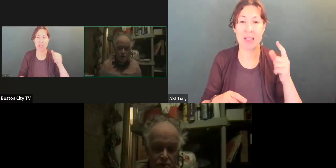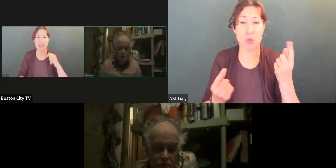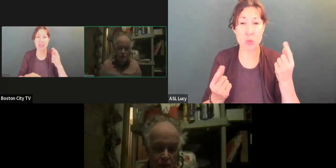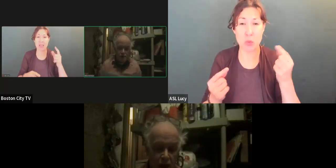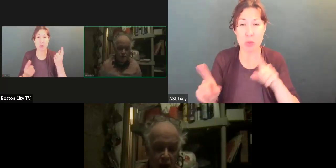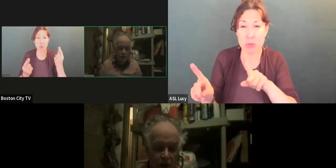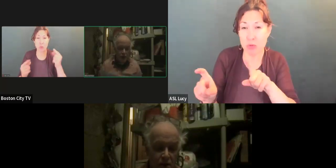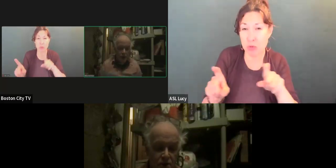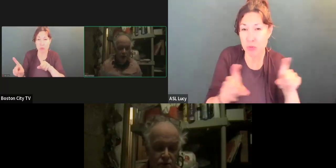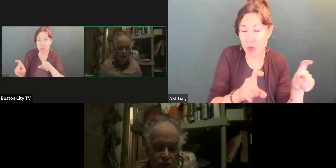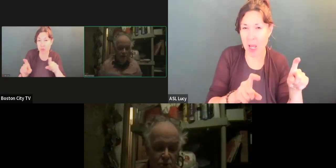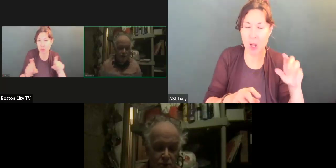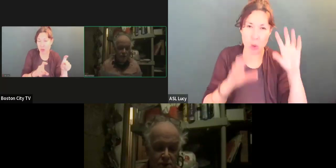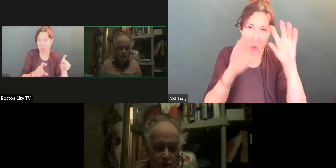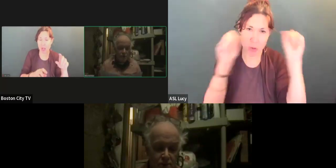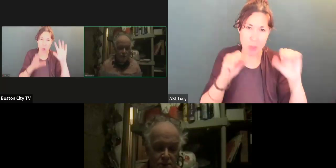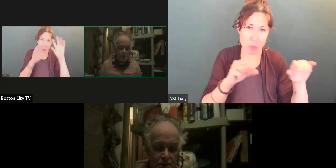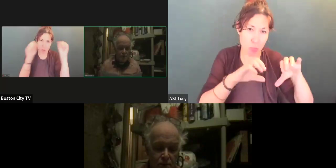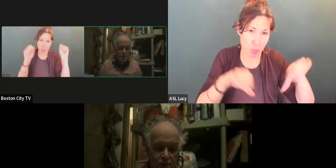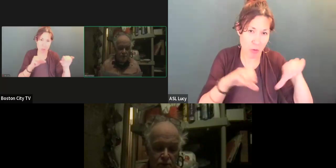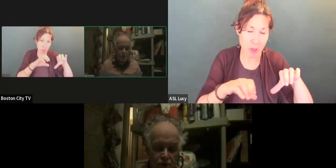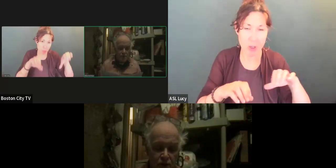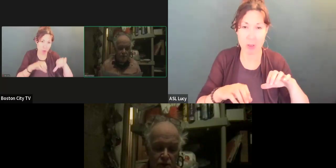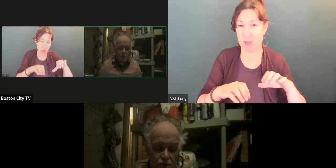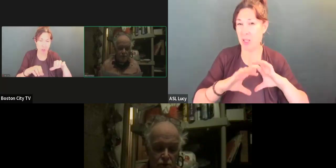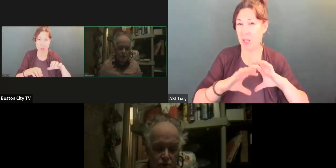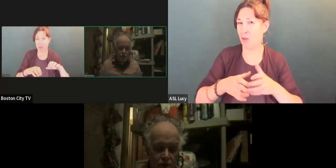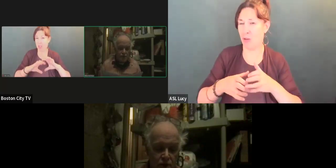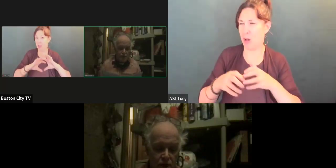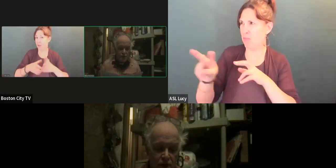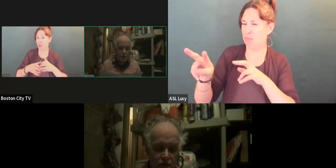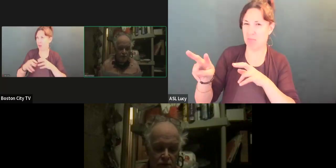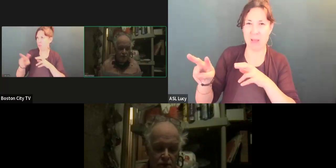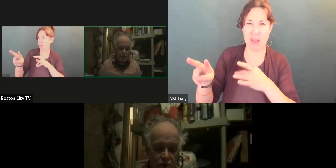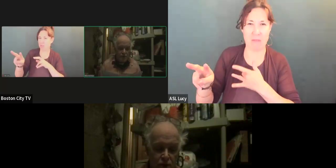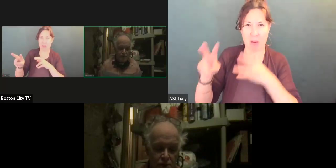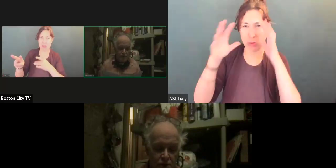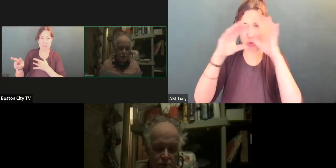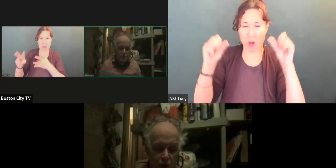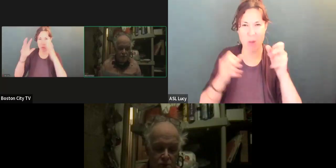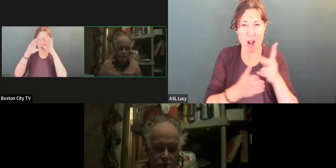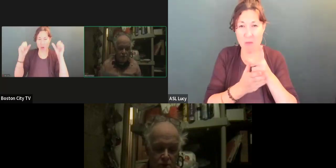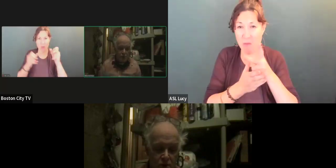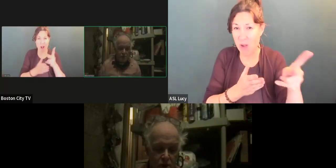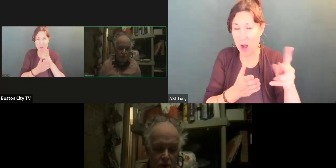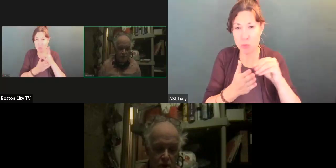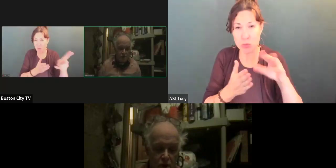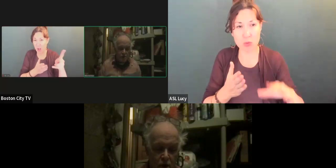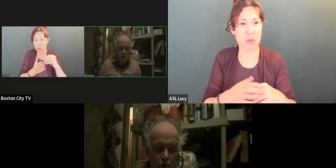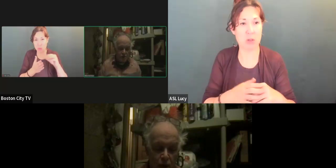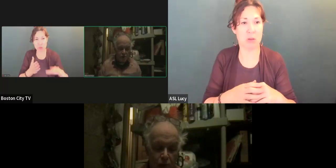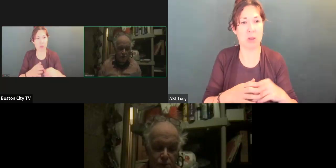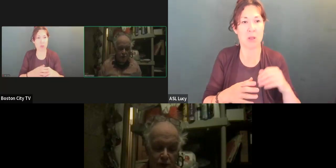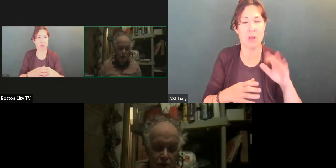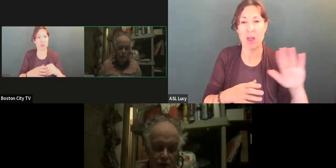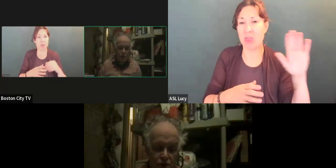superintendents. Our collective judgment is that Ms. Skipper has failed our children, their caregivers, and the residents of Boston.